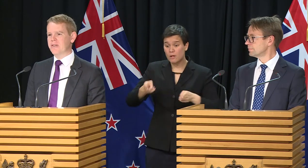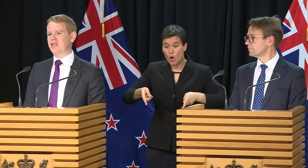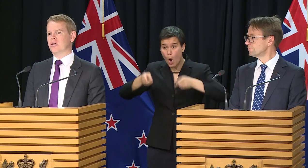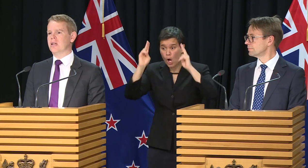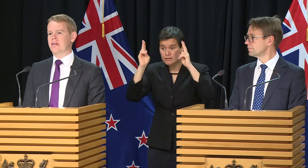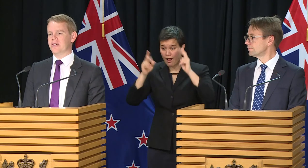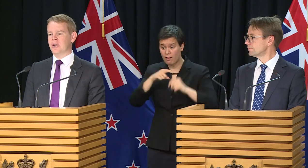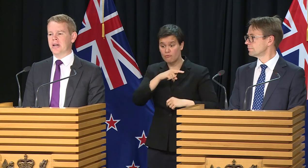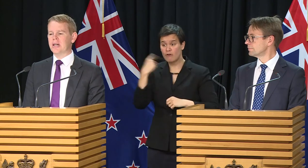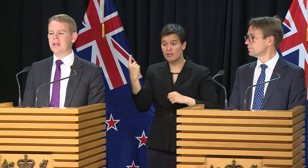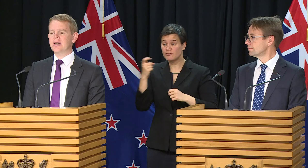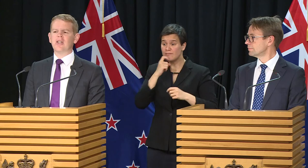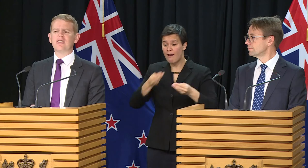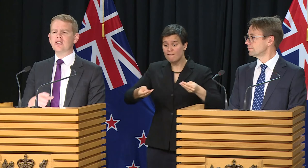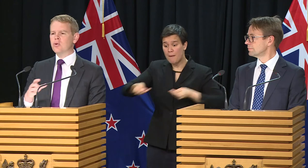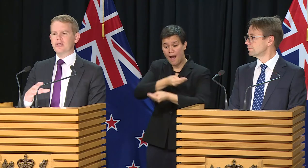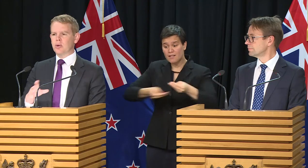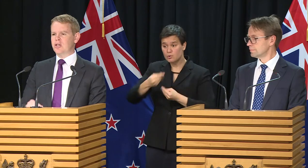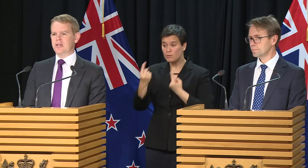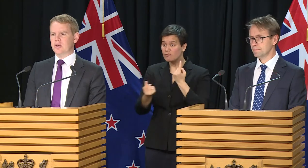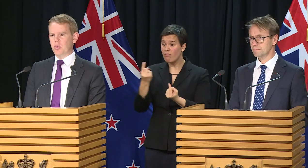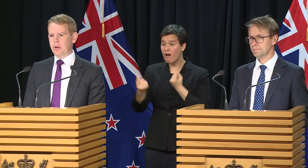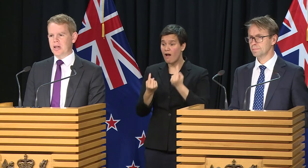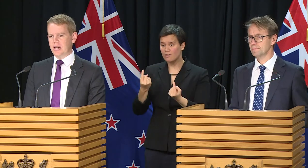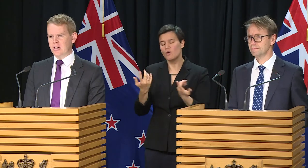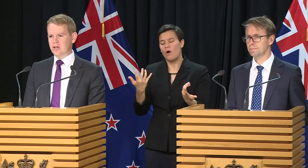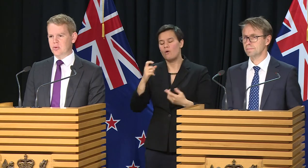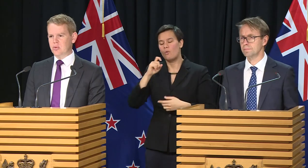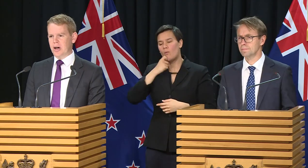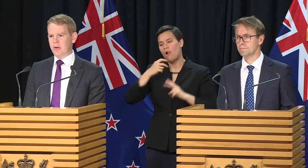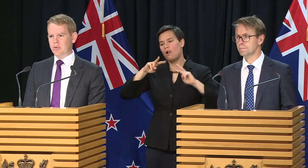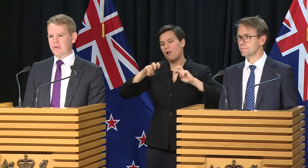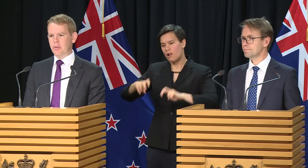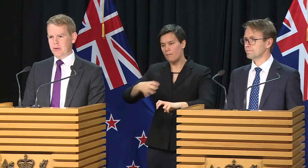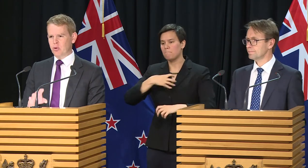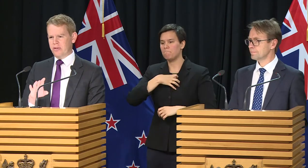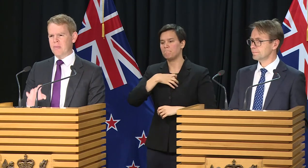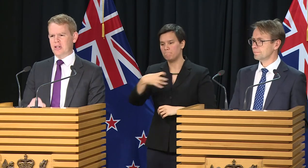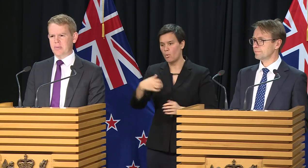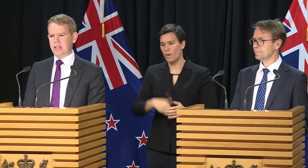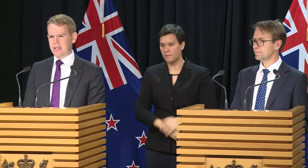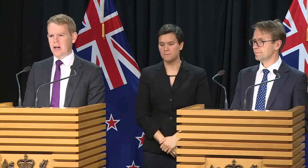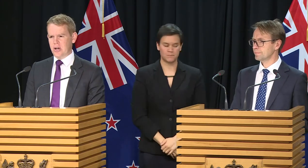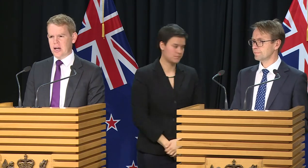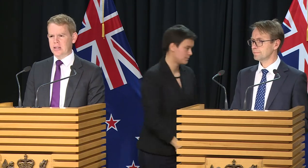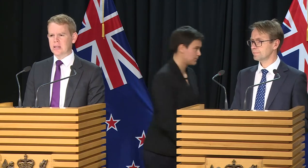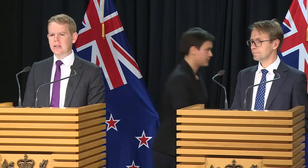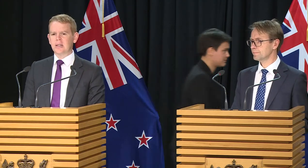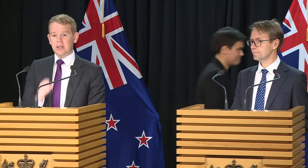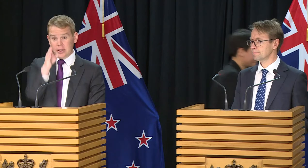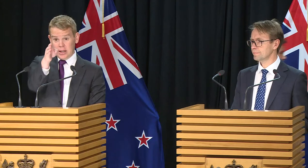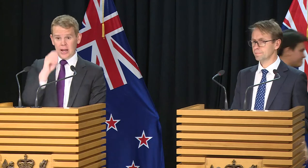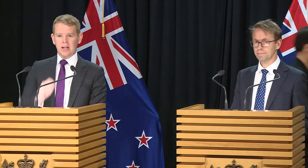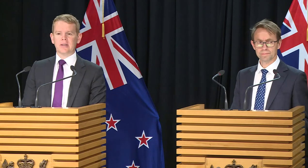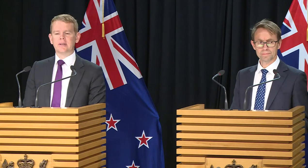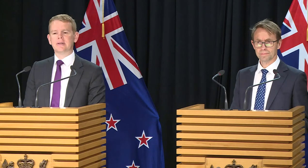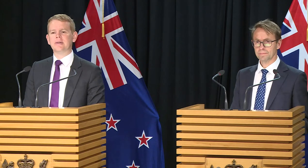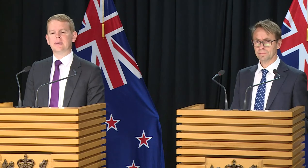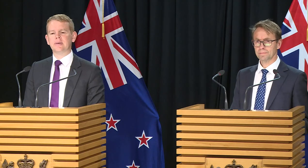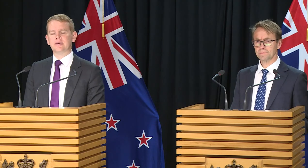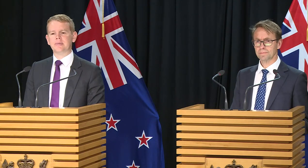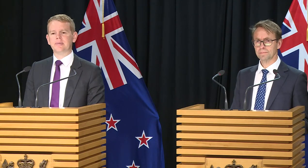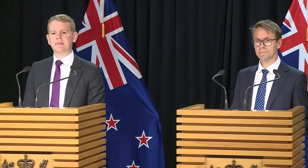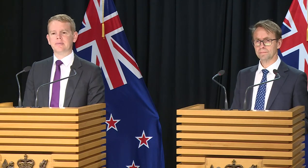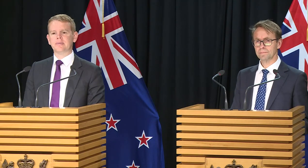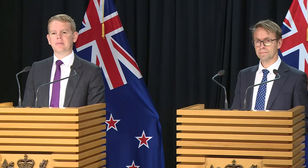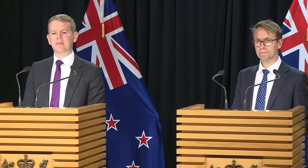or cross-infection there, if you like? So those are the sorts of questions that we'll be getting into once we've got a bit more information about this current case. There are